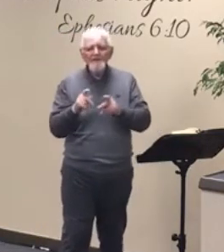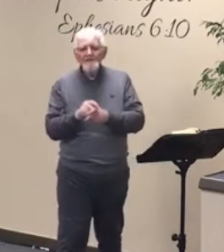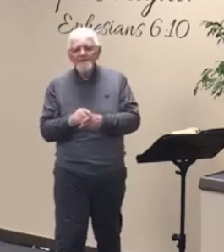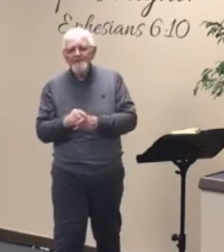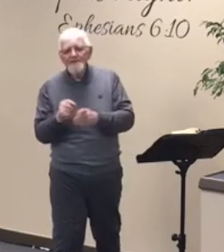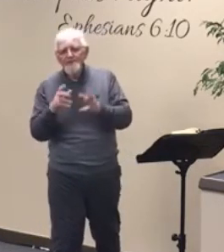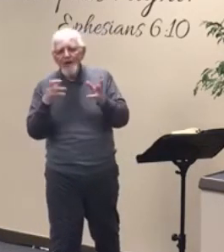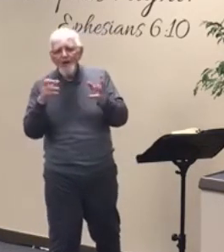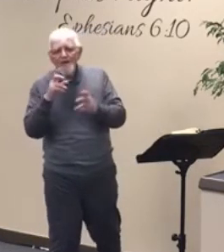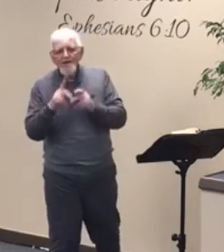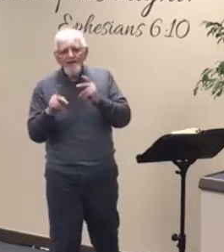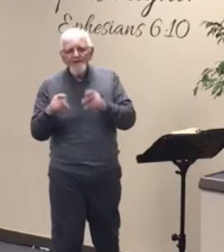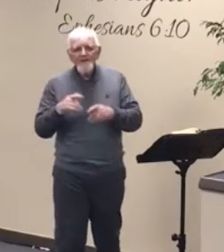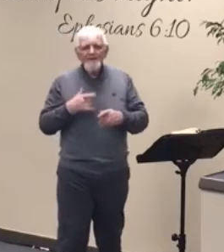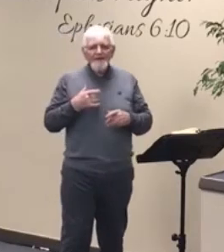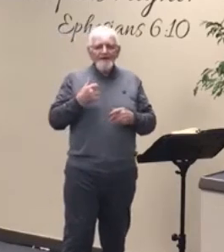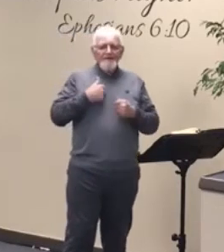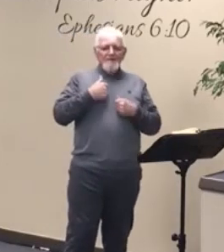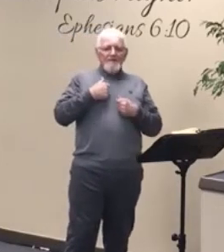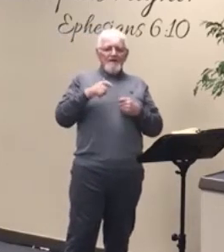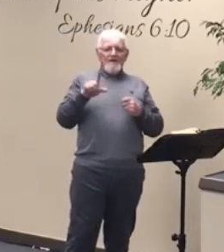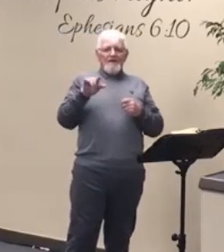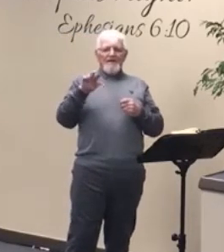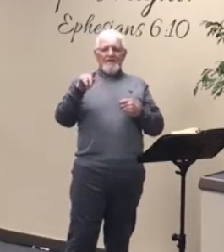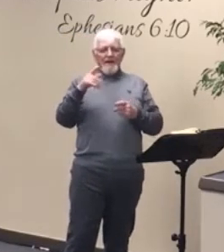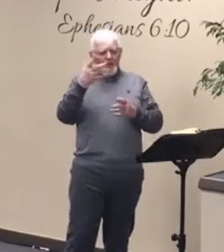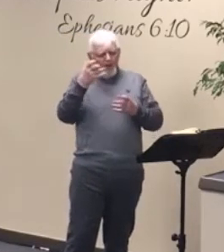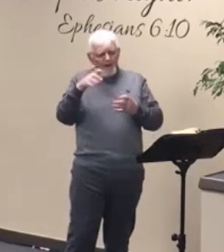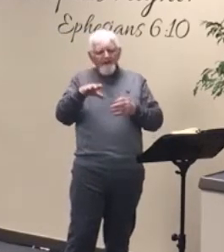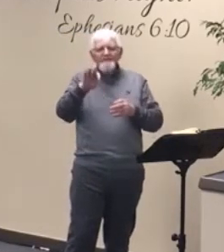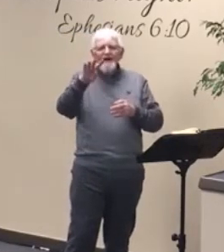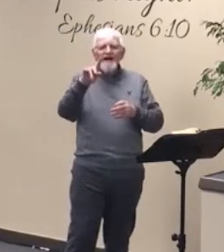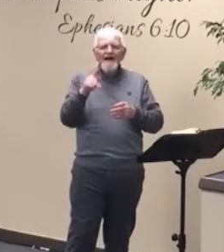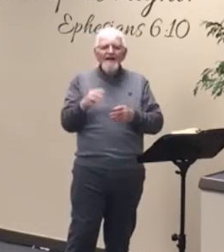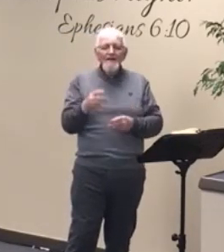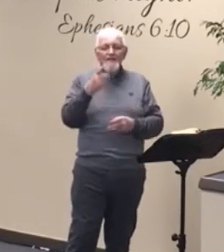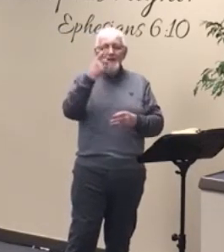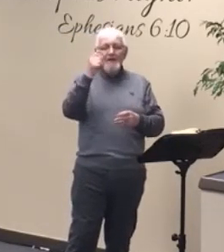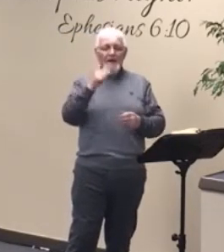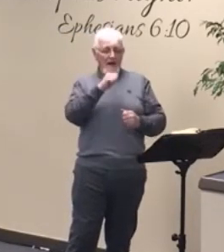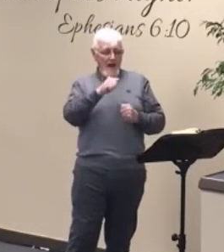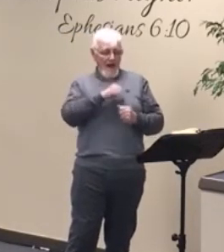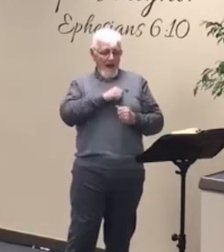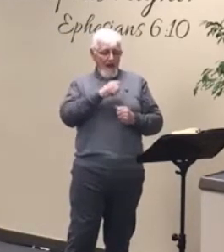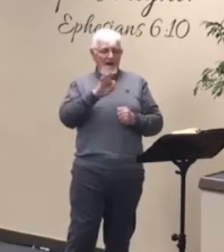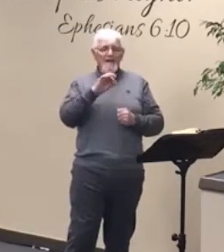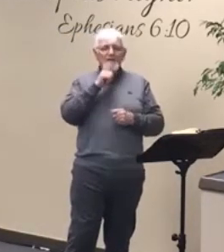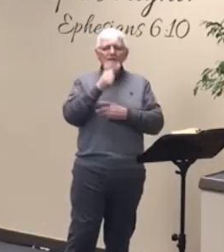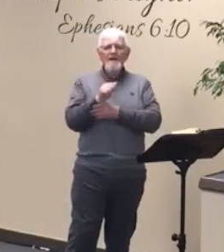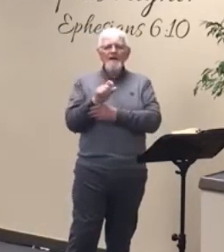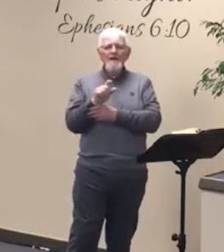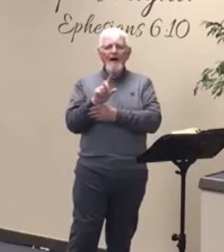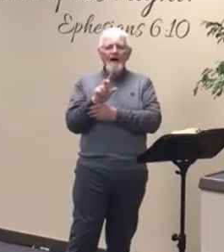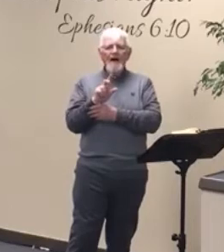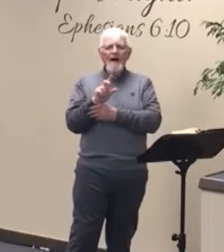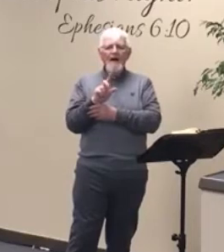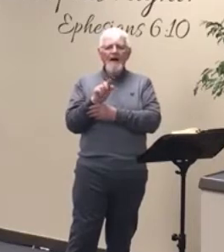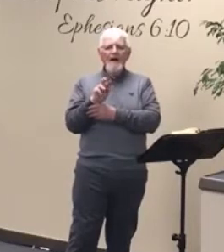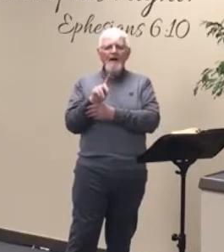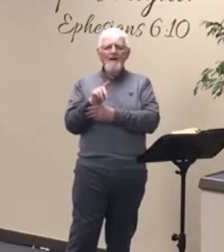percentage of the time. Why'd they find them? Because this attitude of unluckiness is what they call a